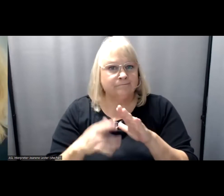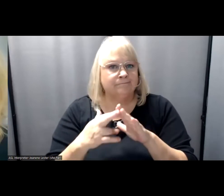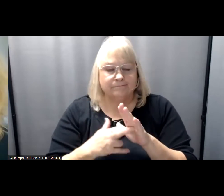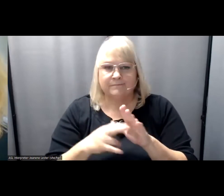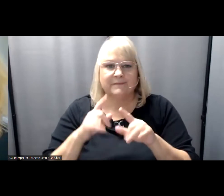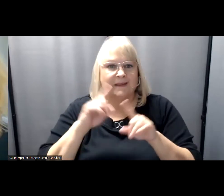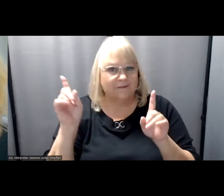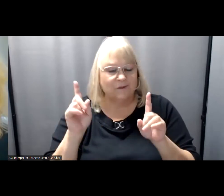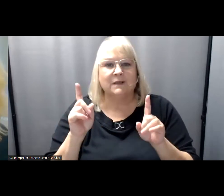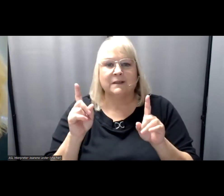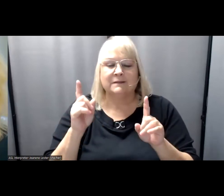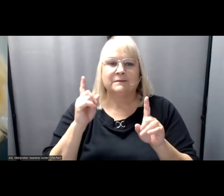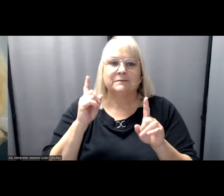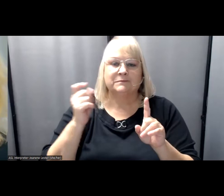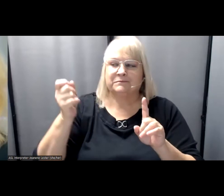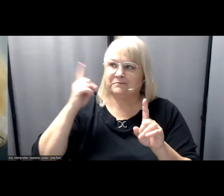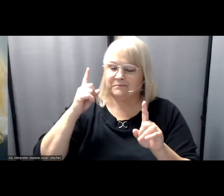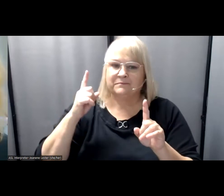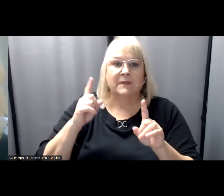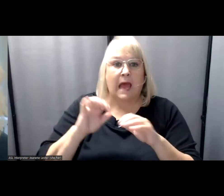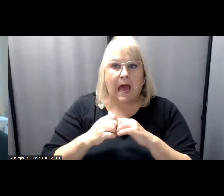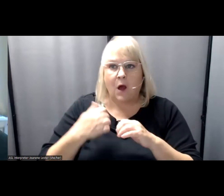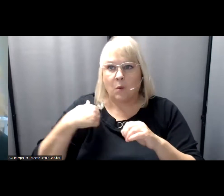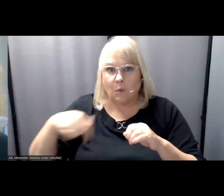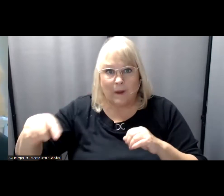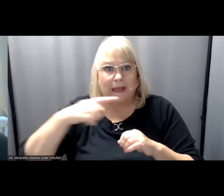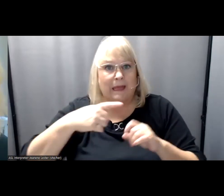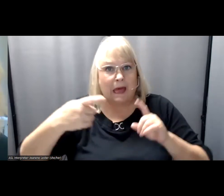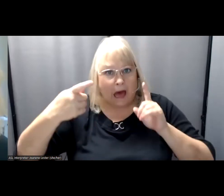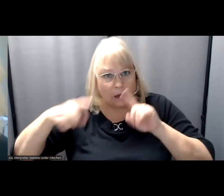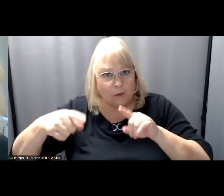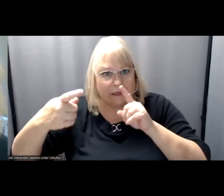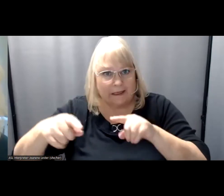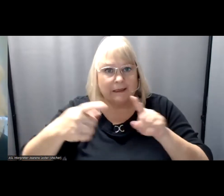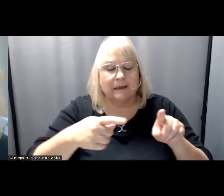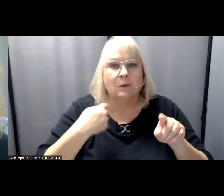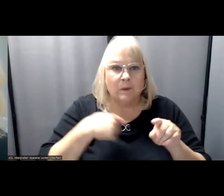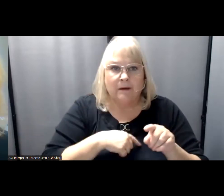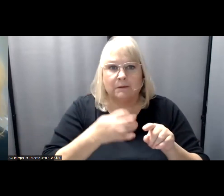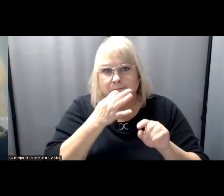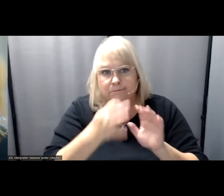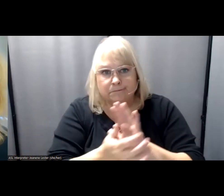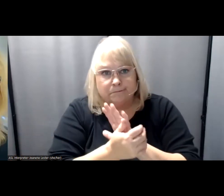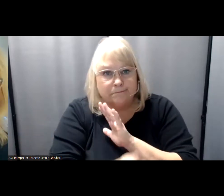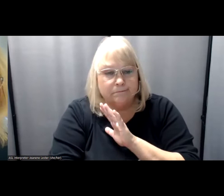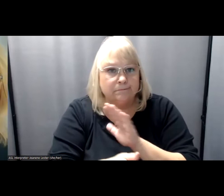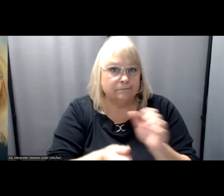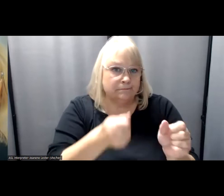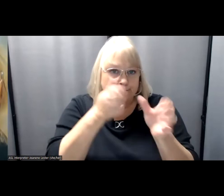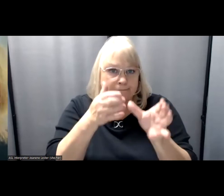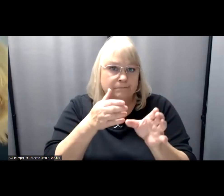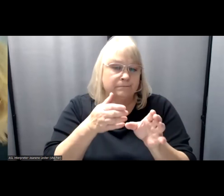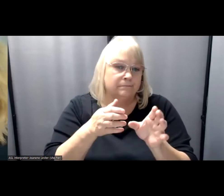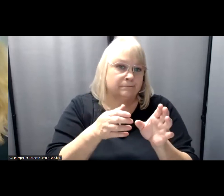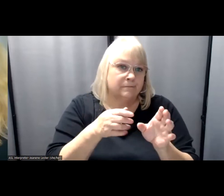at ways people will agree as subject matter expert professionals to work together in our meeting.